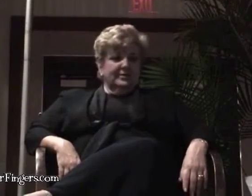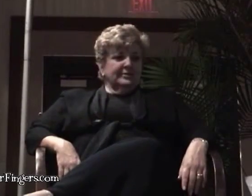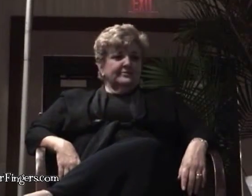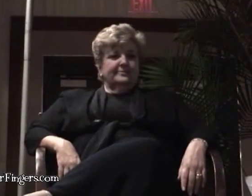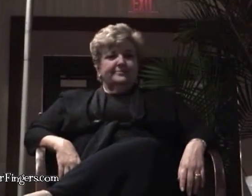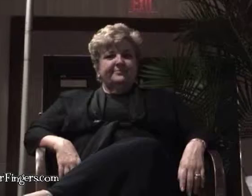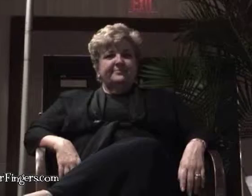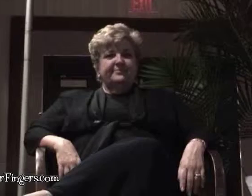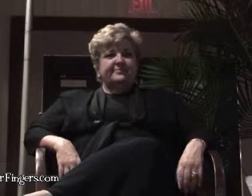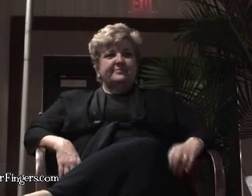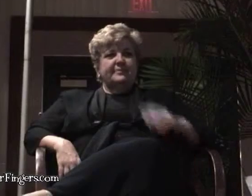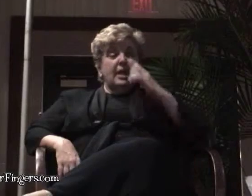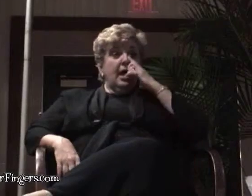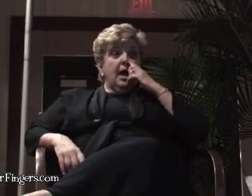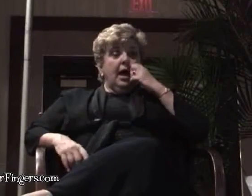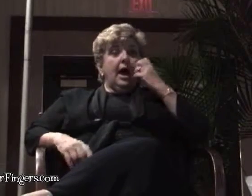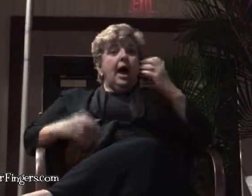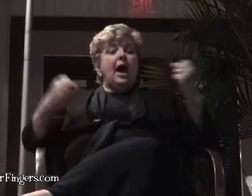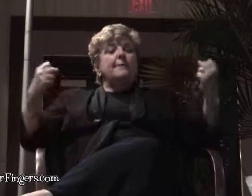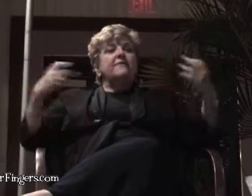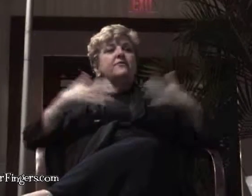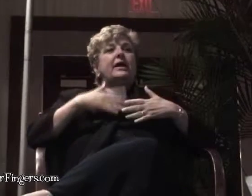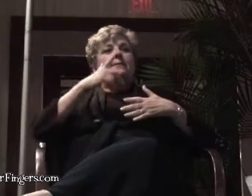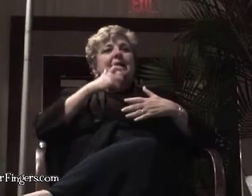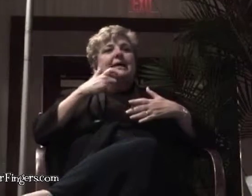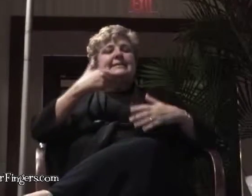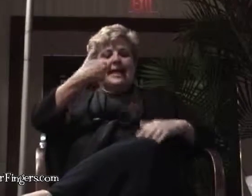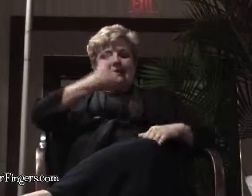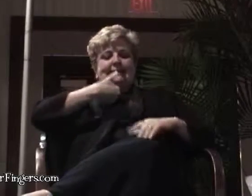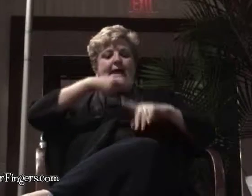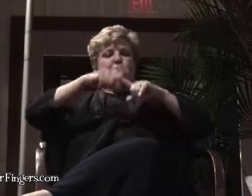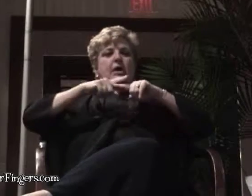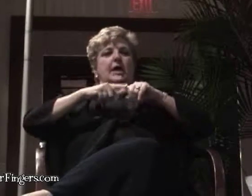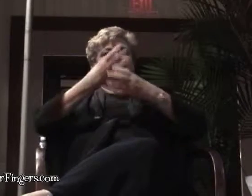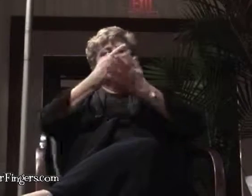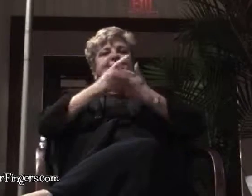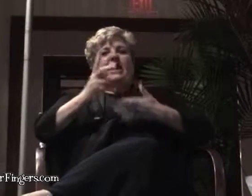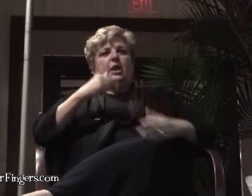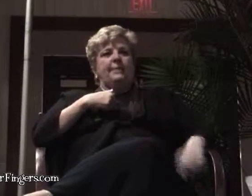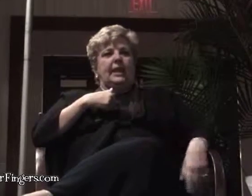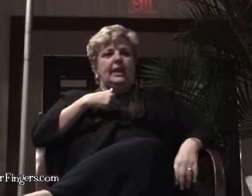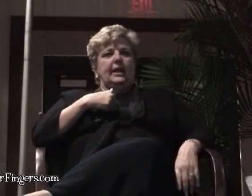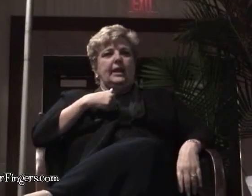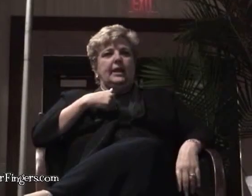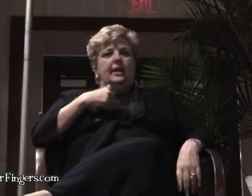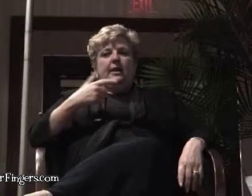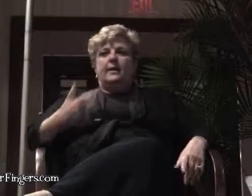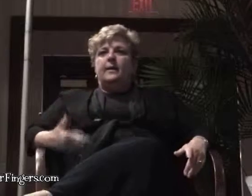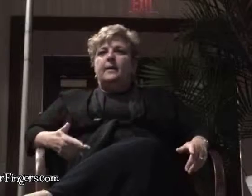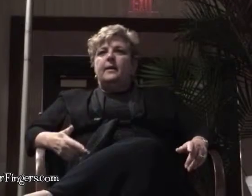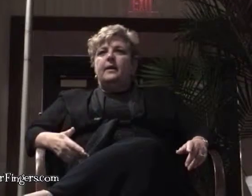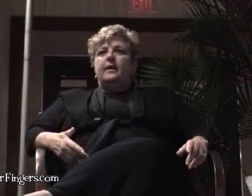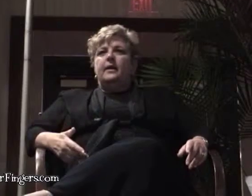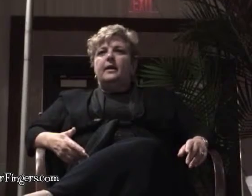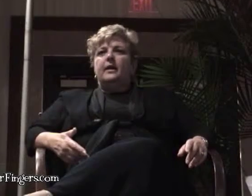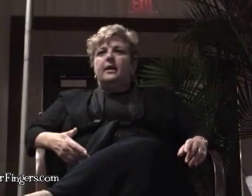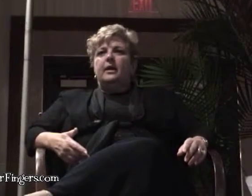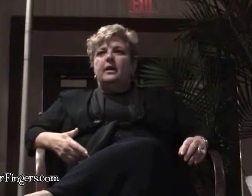I'm afraid because self-reliance has failed me. I became self-reliant on September 22nd, 1968, and it has failed me. Everything